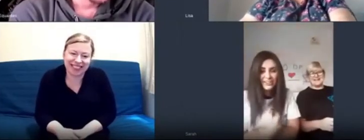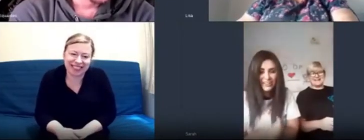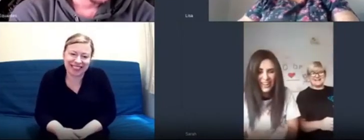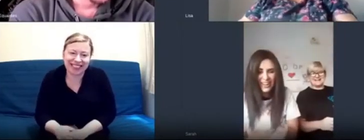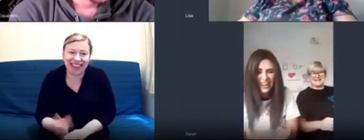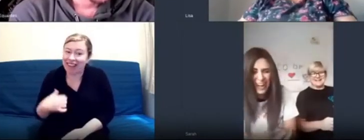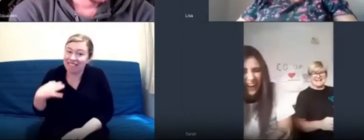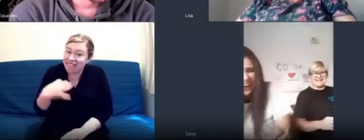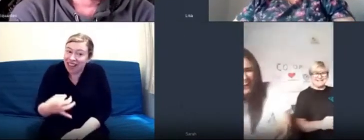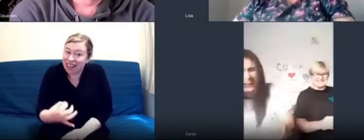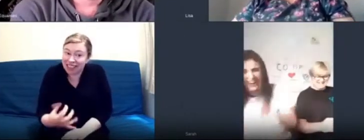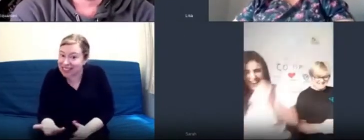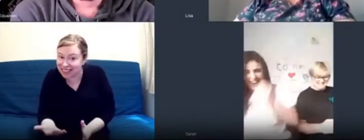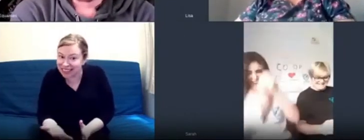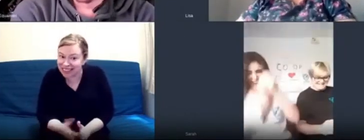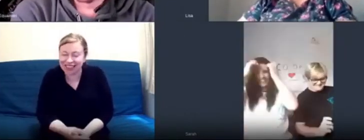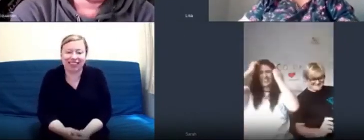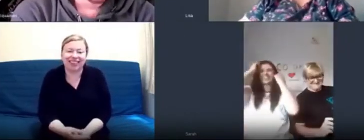Get in there.